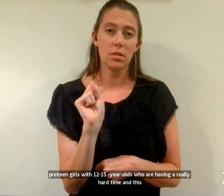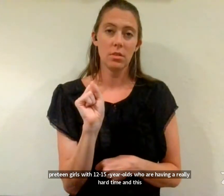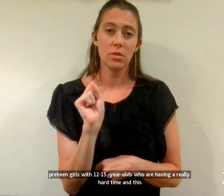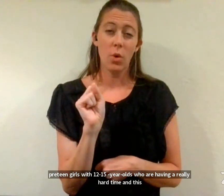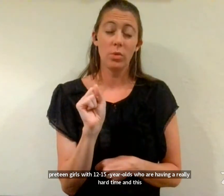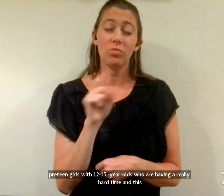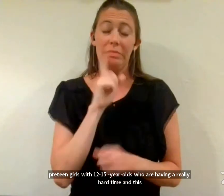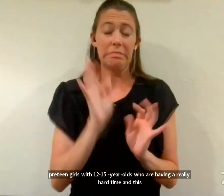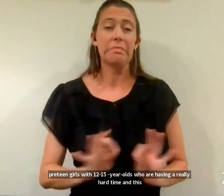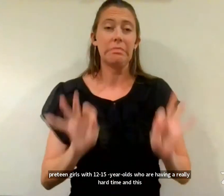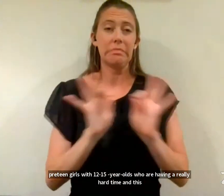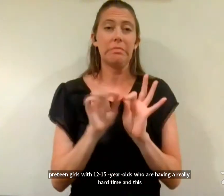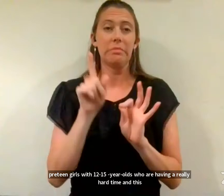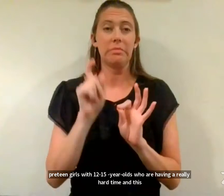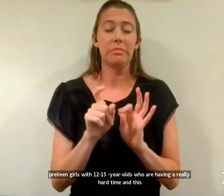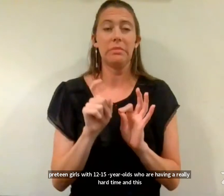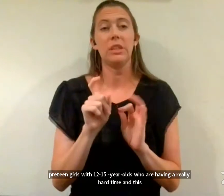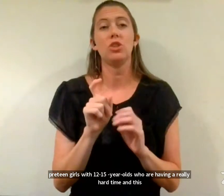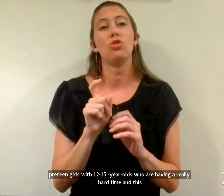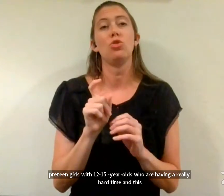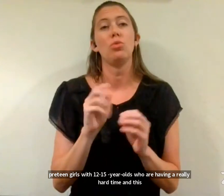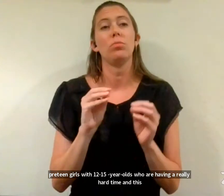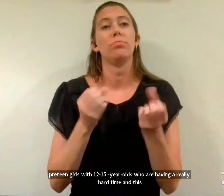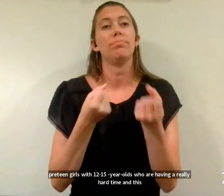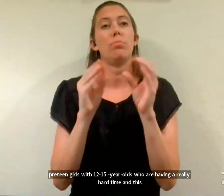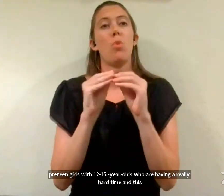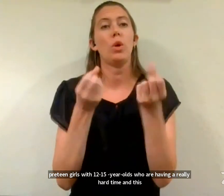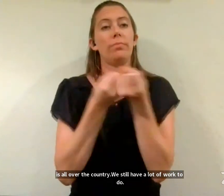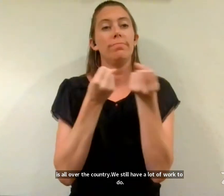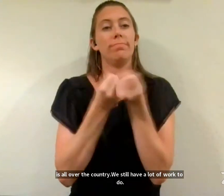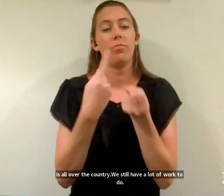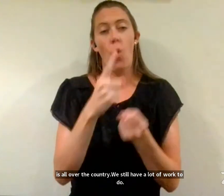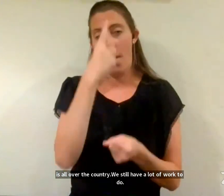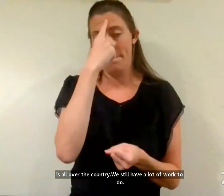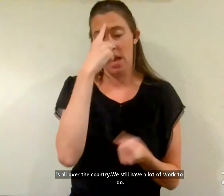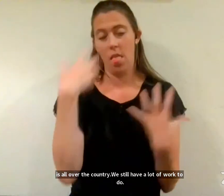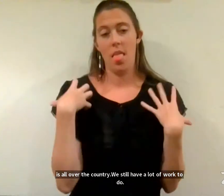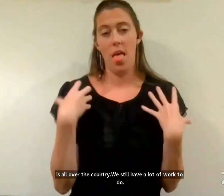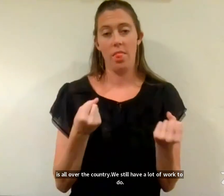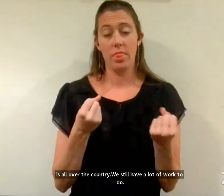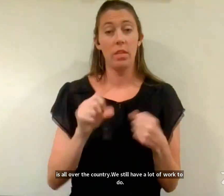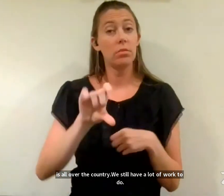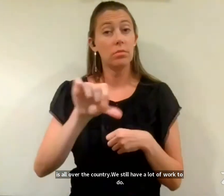Anybody else by way of an update from your side of the community?